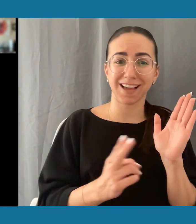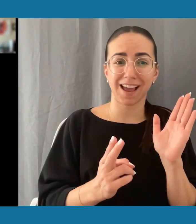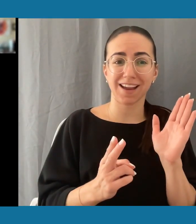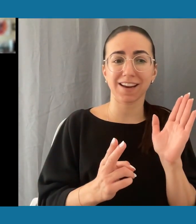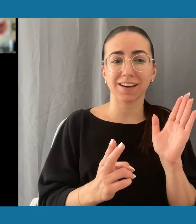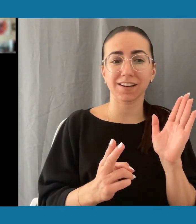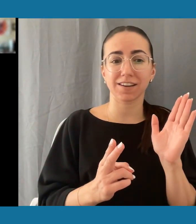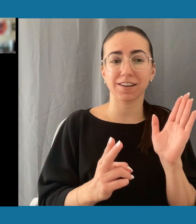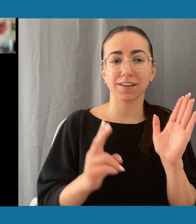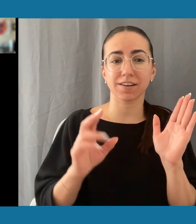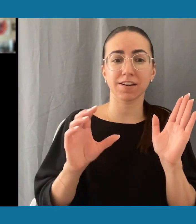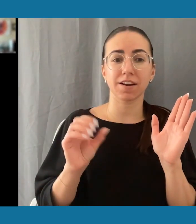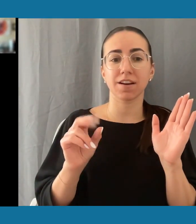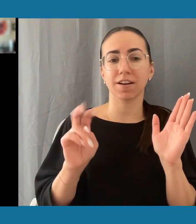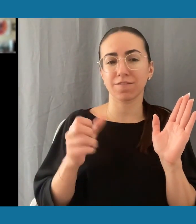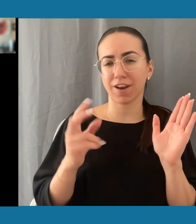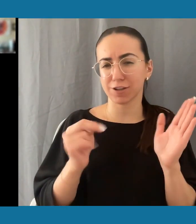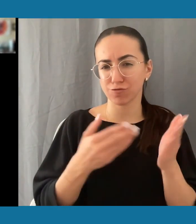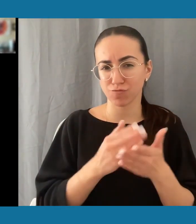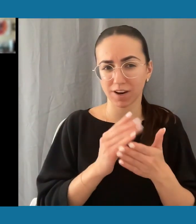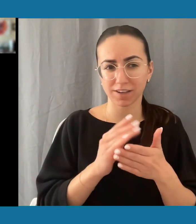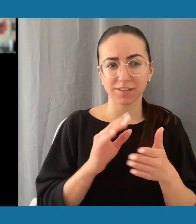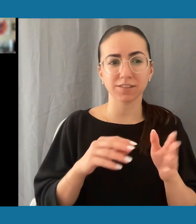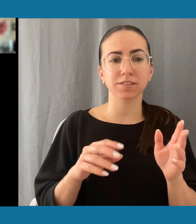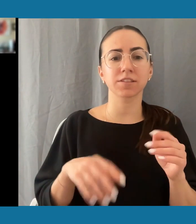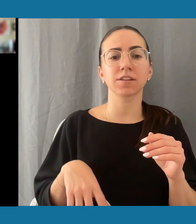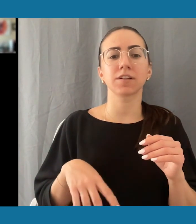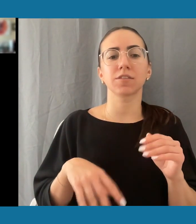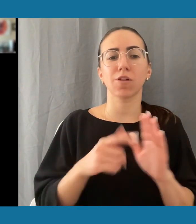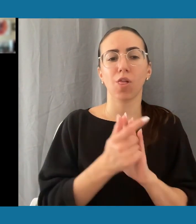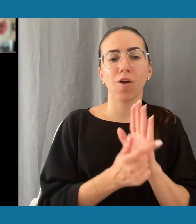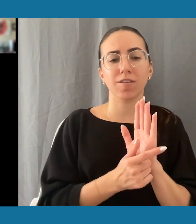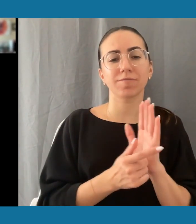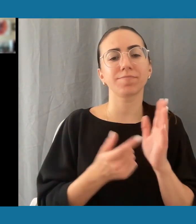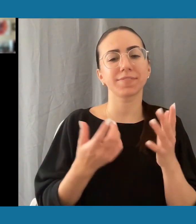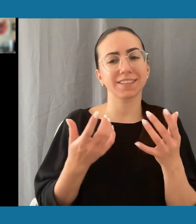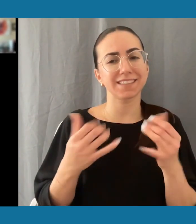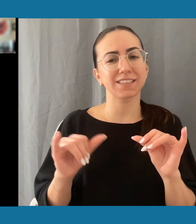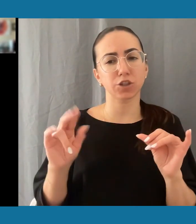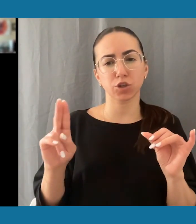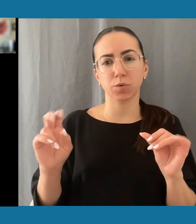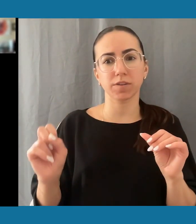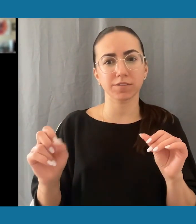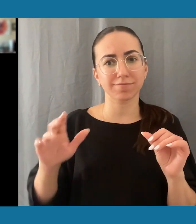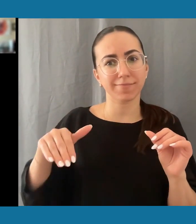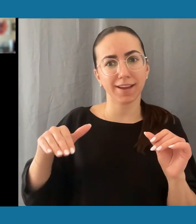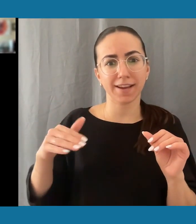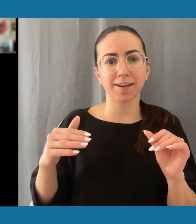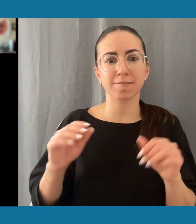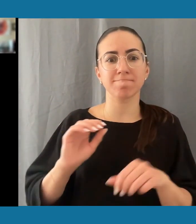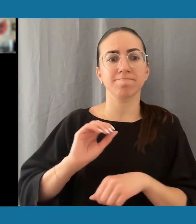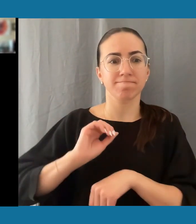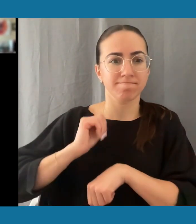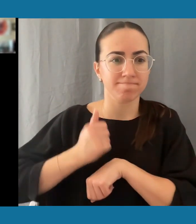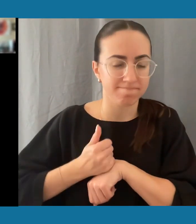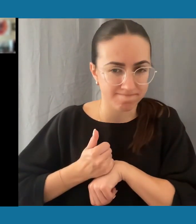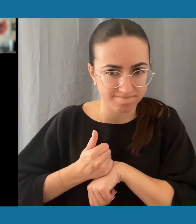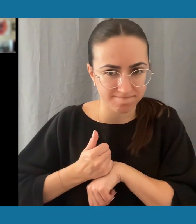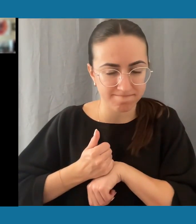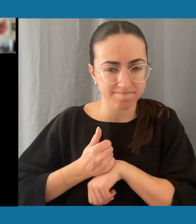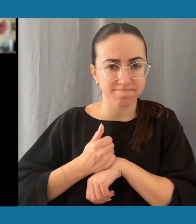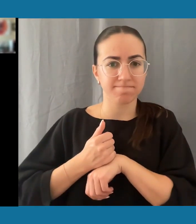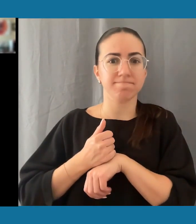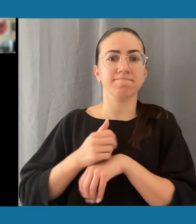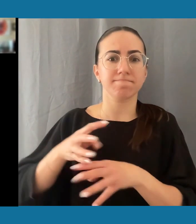Disabilities, it is something that the US has not yet ratified. But the countries that have ratified it have